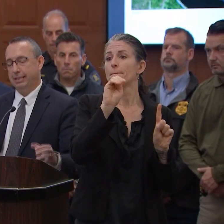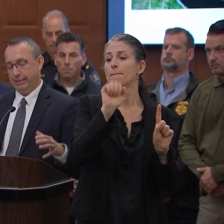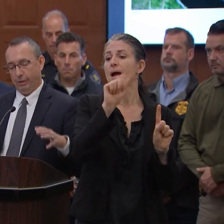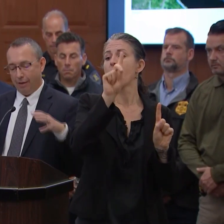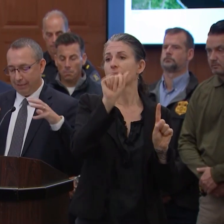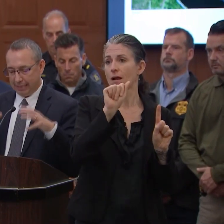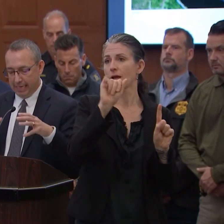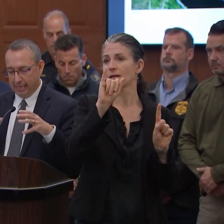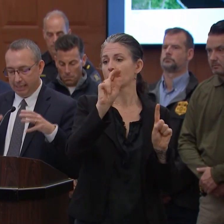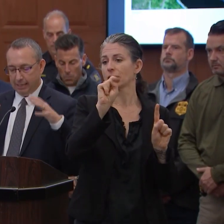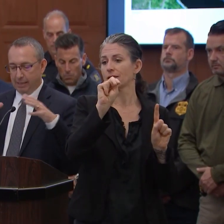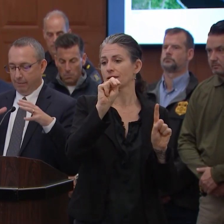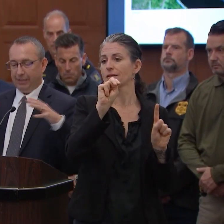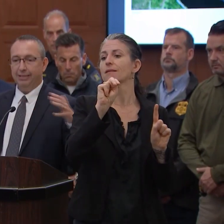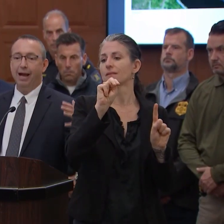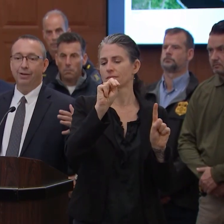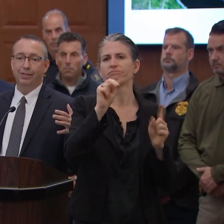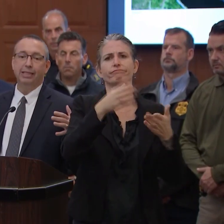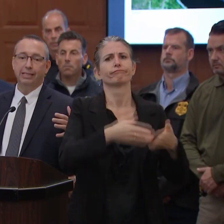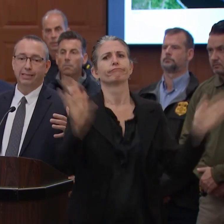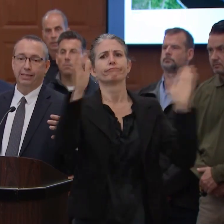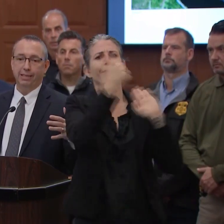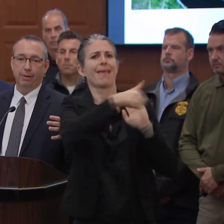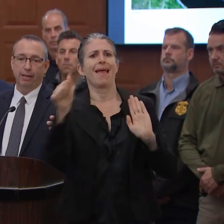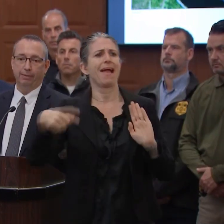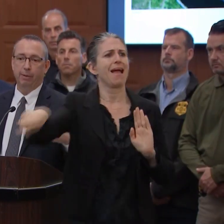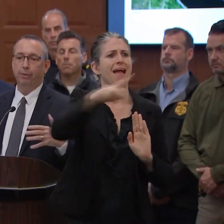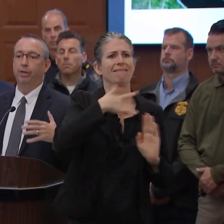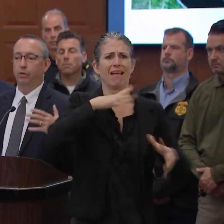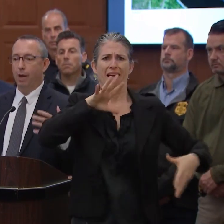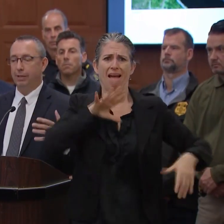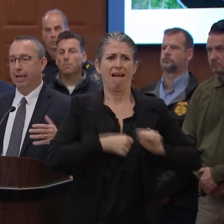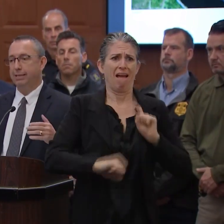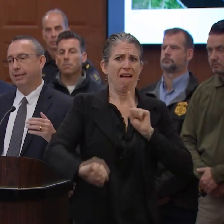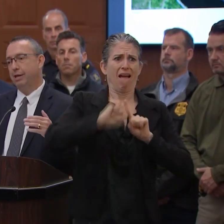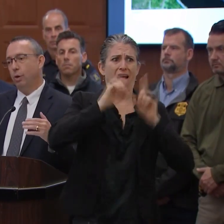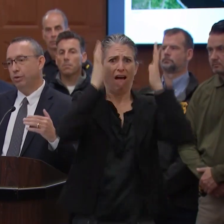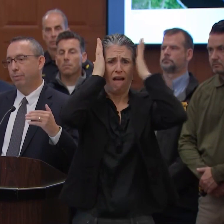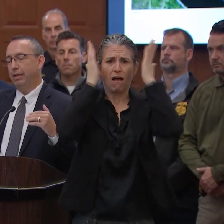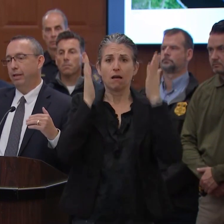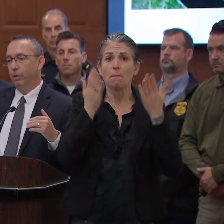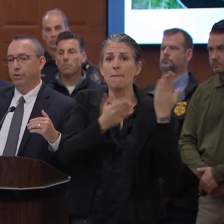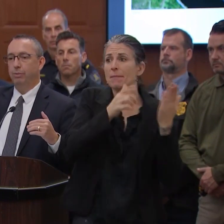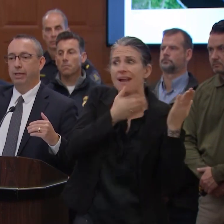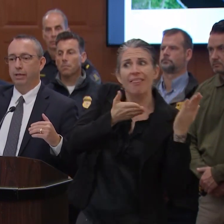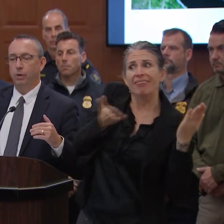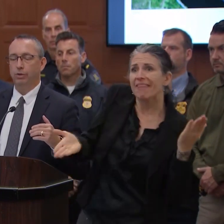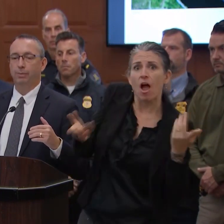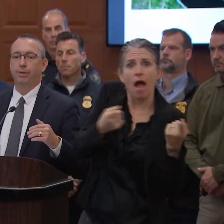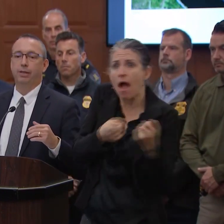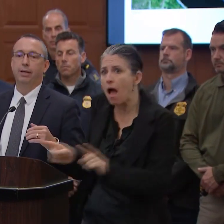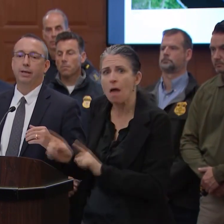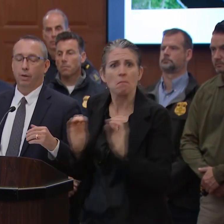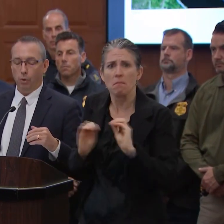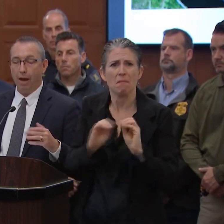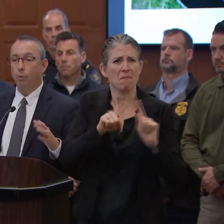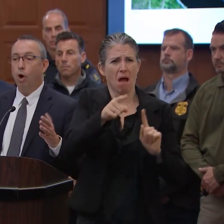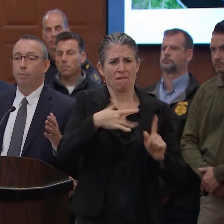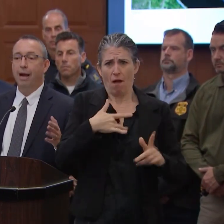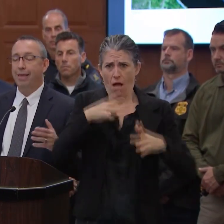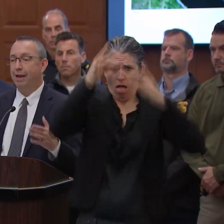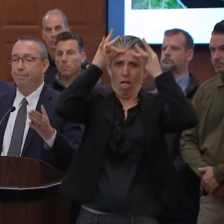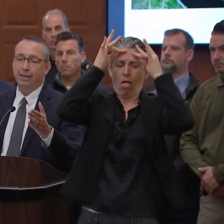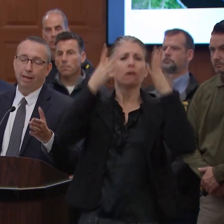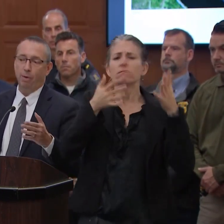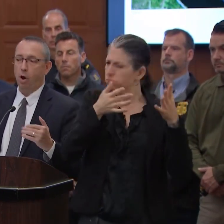we've discussed, you have the scene, but the entire city is a scene, right? People that are traumatized, I know somebody that knows somebody that knows something, or I